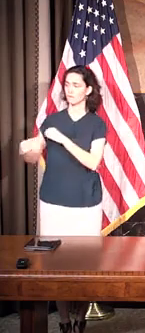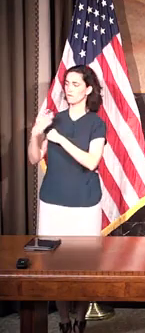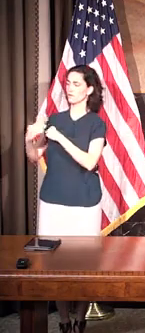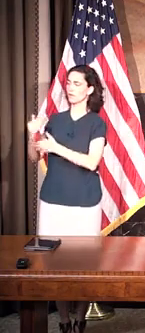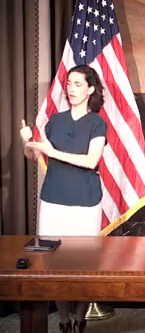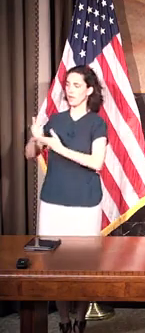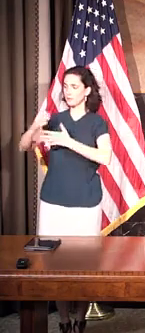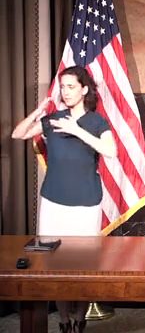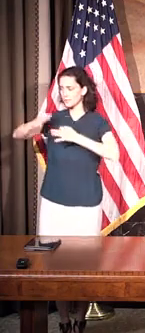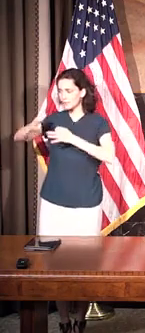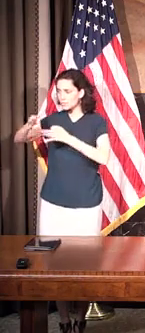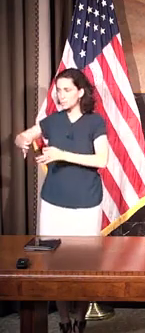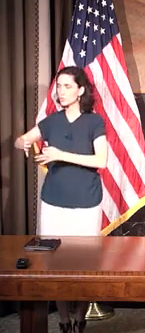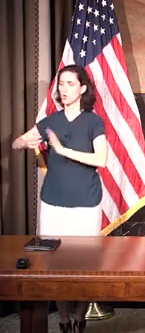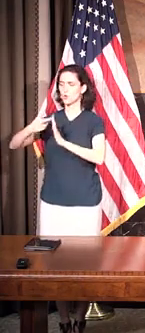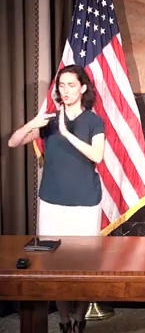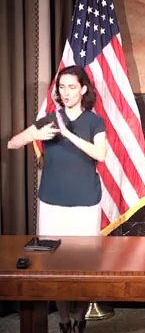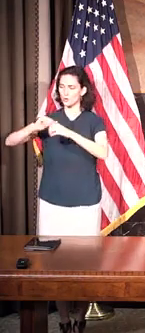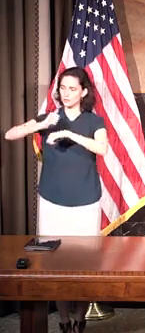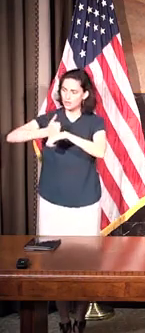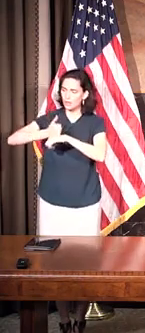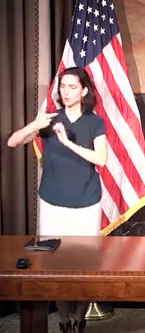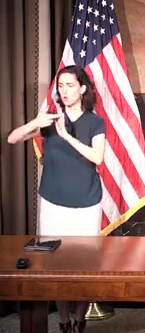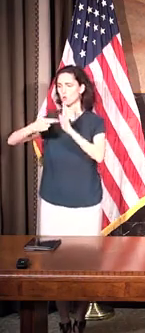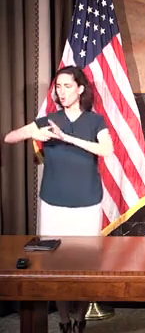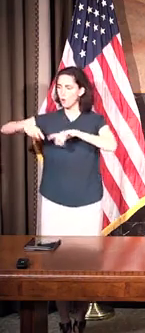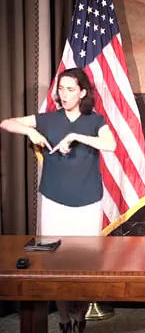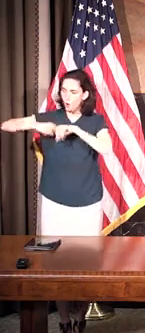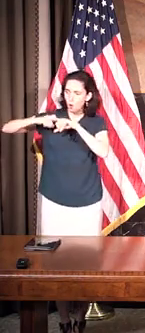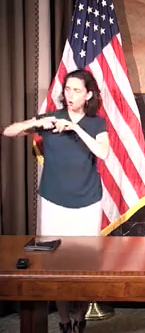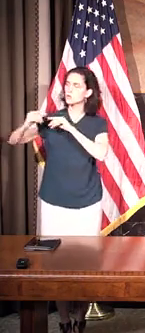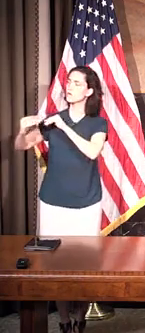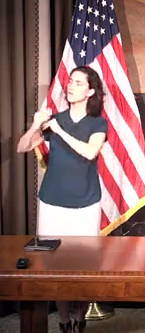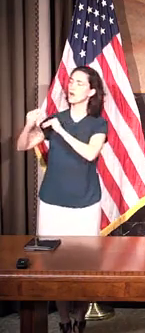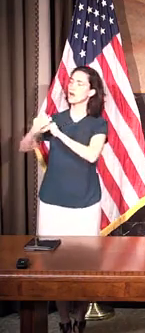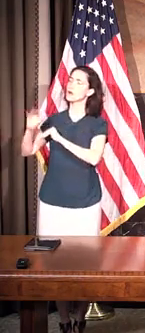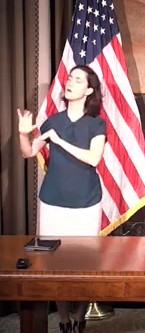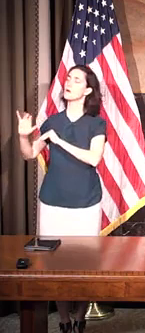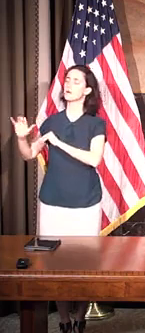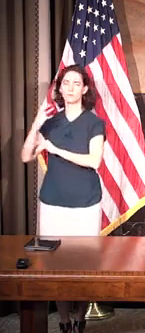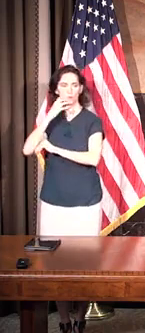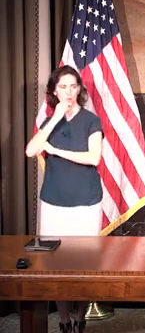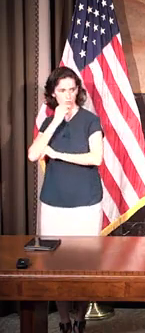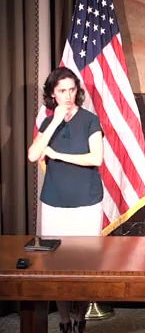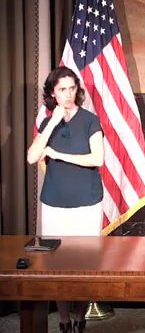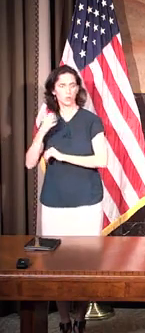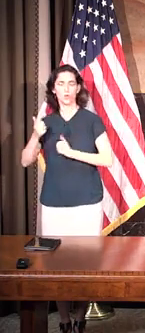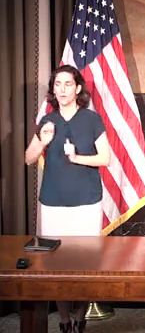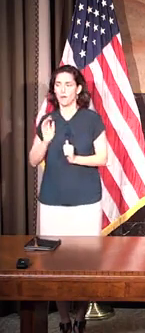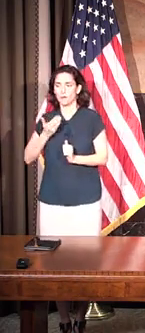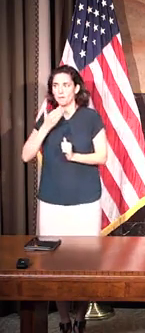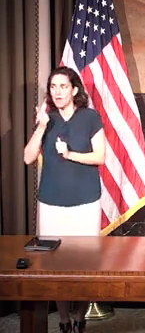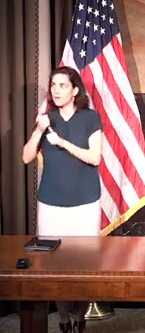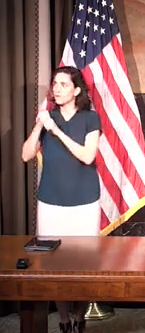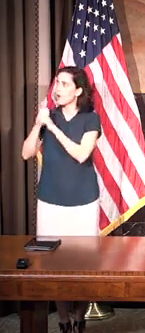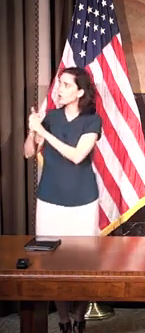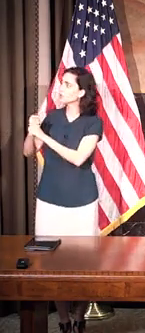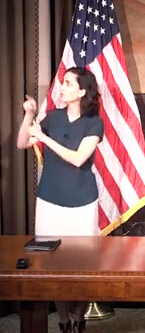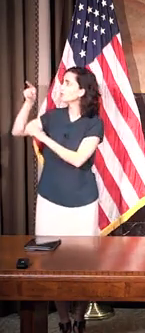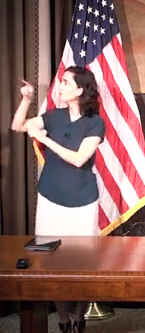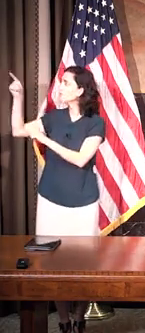about restrictions to impose or to relax, and doing those as best we can based on the data and the science and the guidelines coming